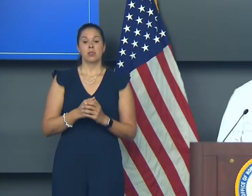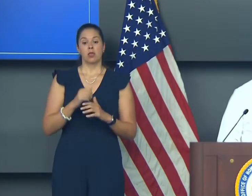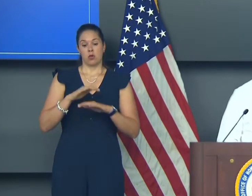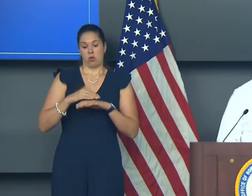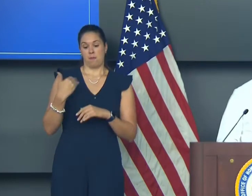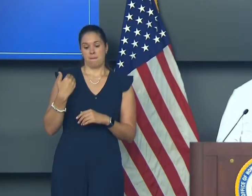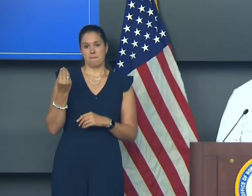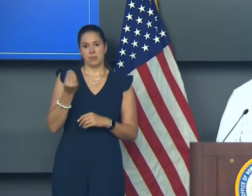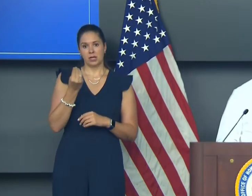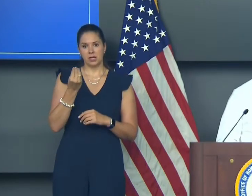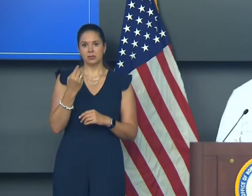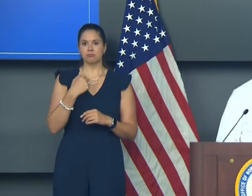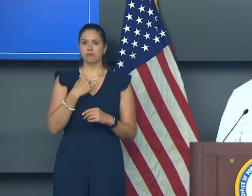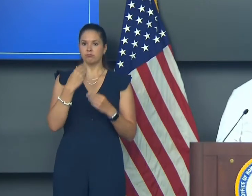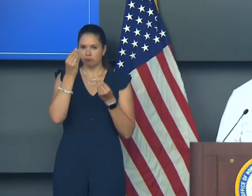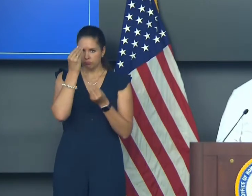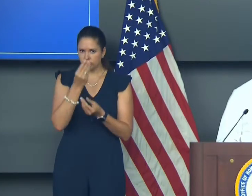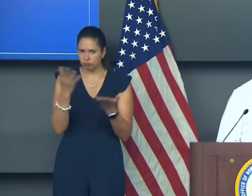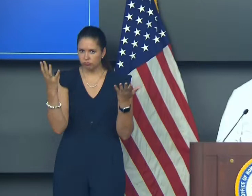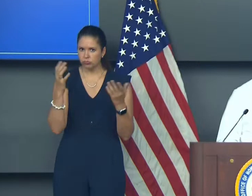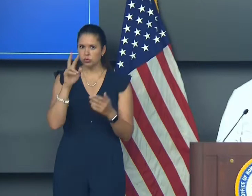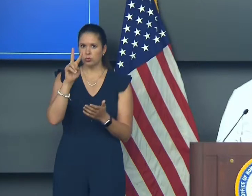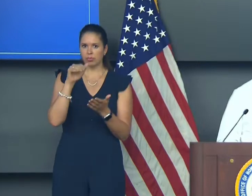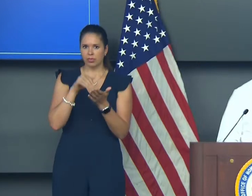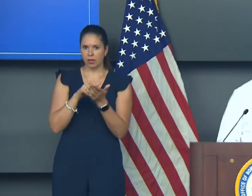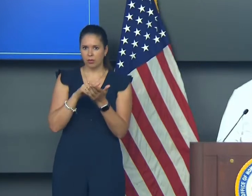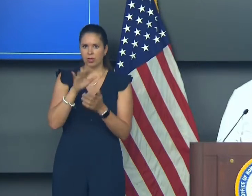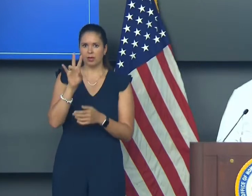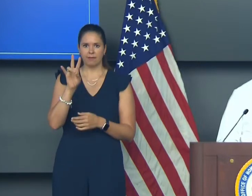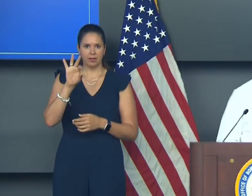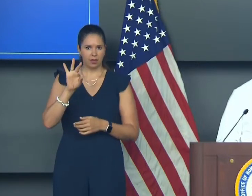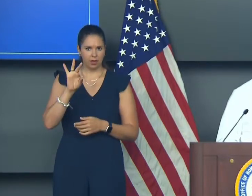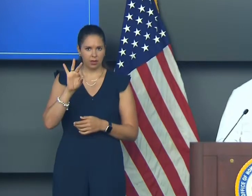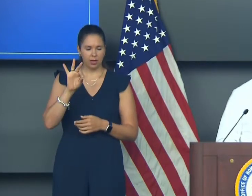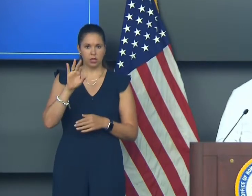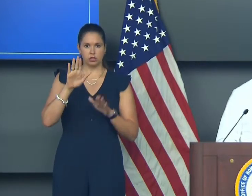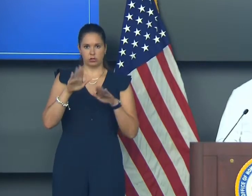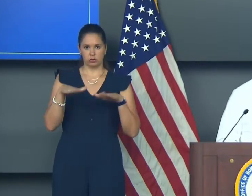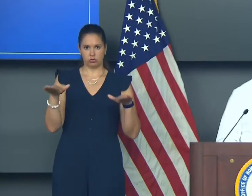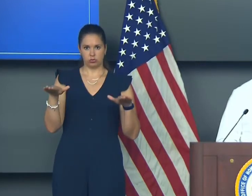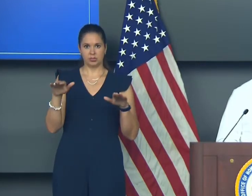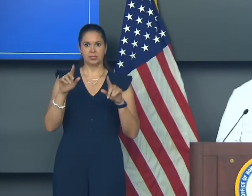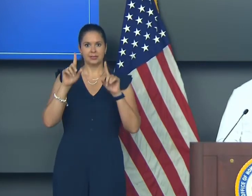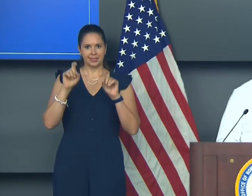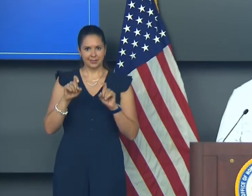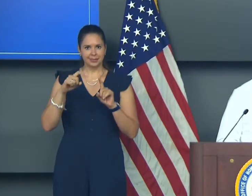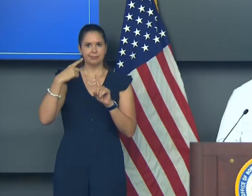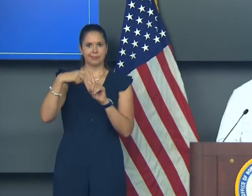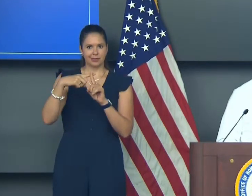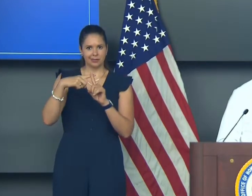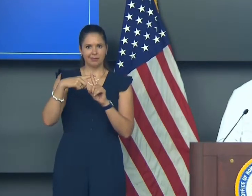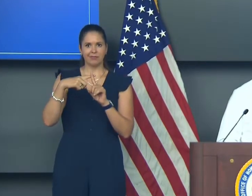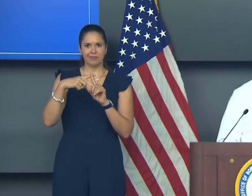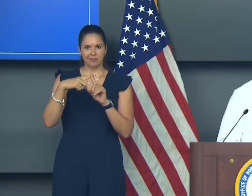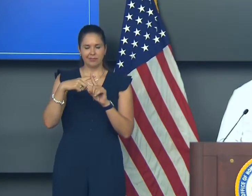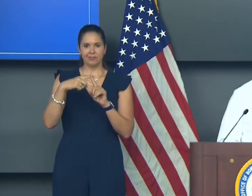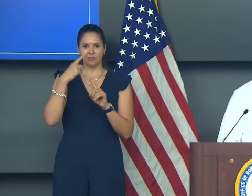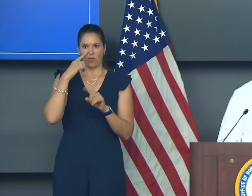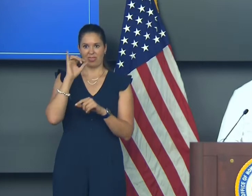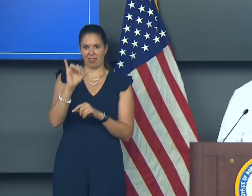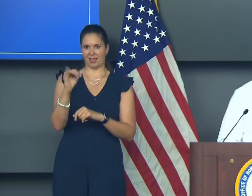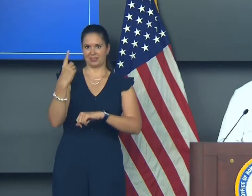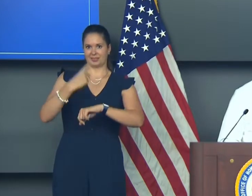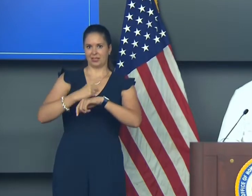On Monday, I told you that 2,079 children had tested positive per that day's